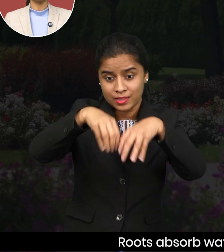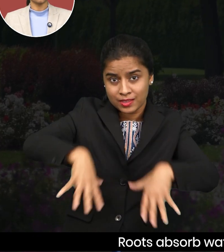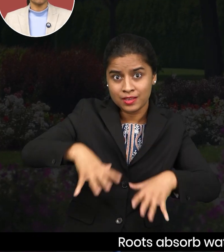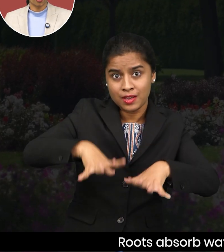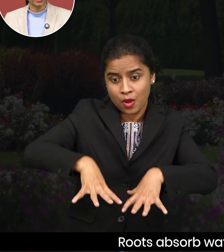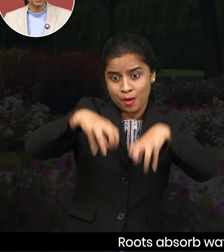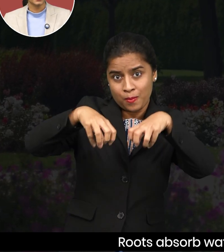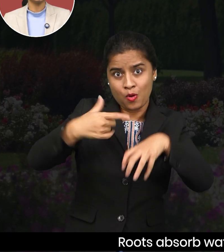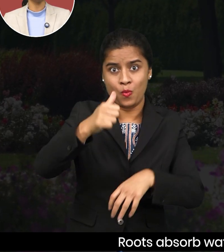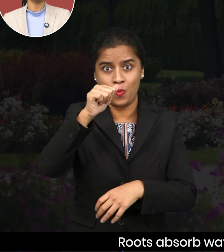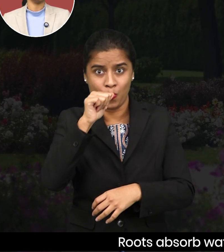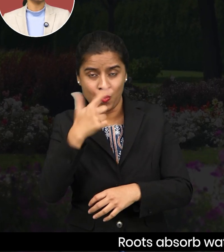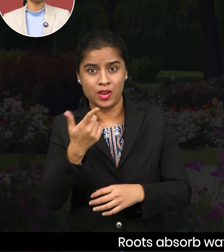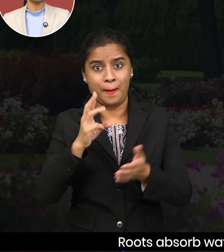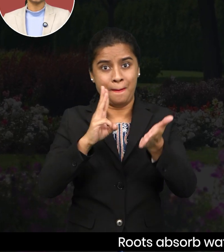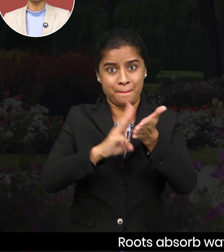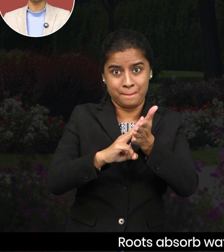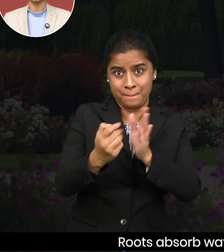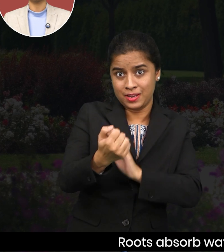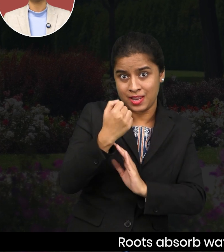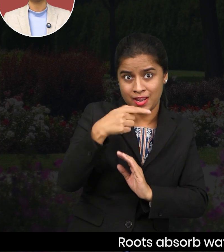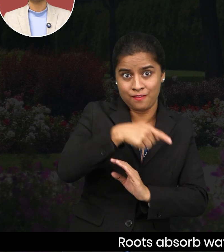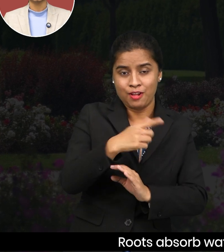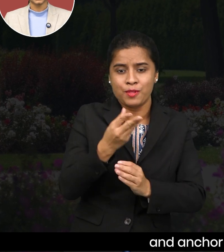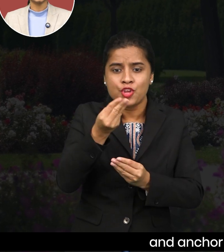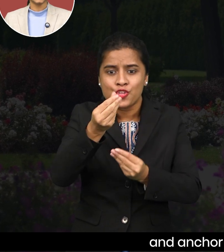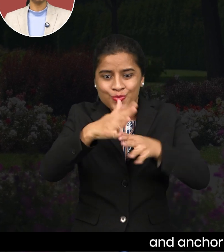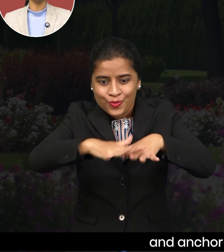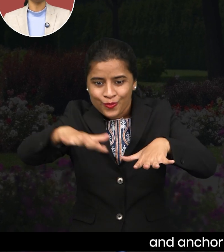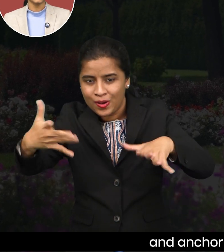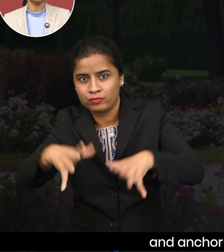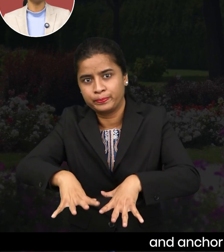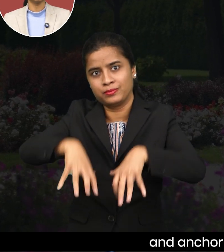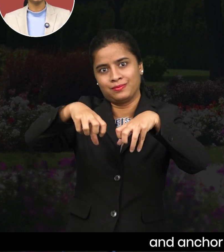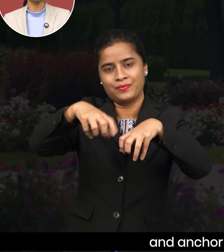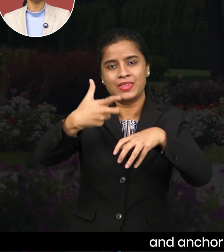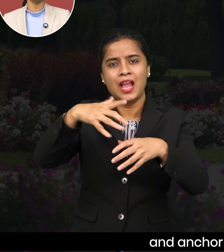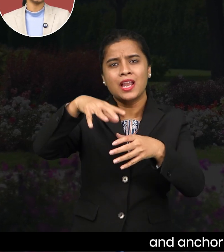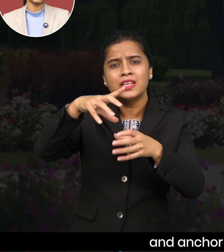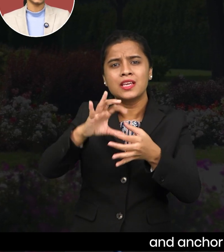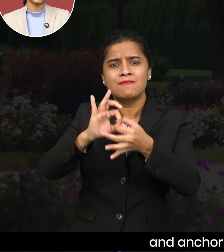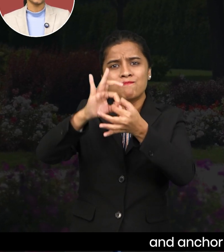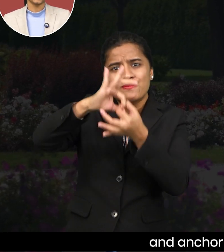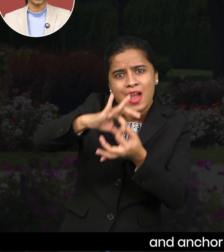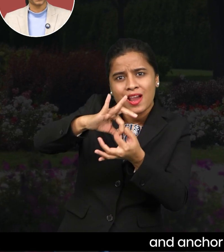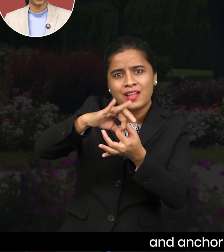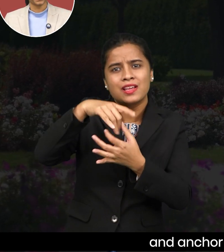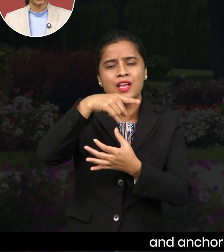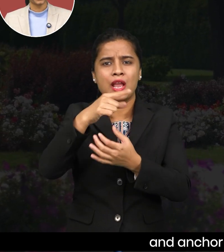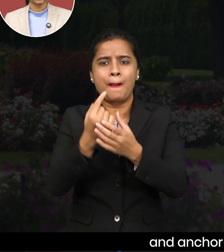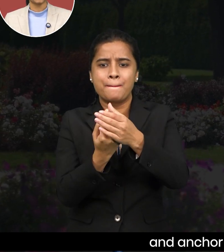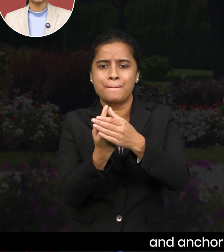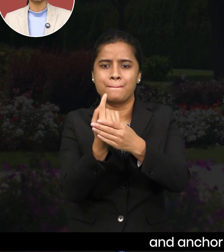Roots absorb water and minerals from the soil and anchor the plant firmly in place.